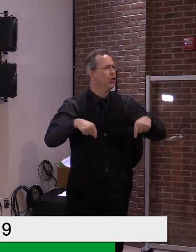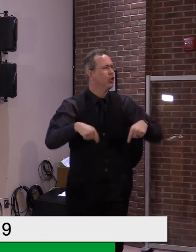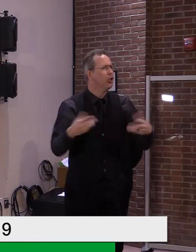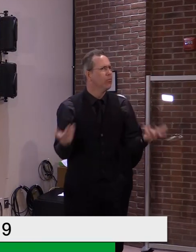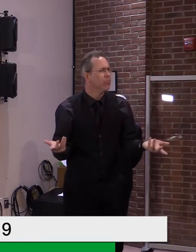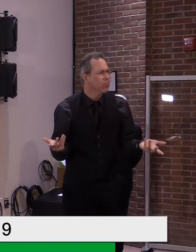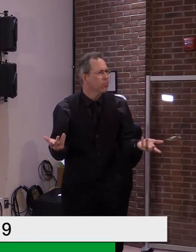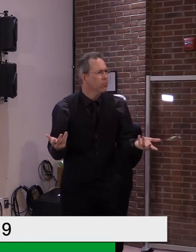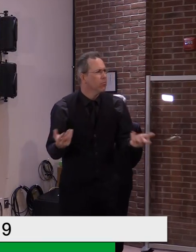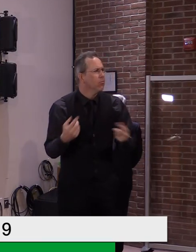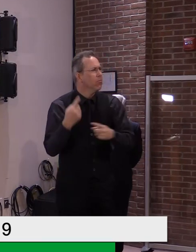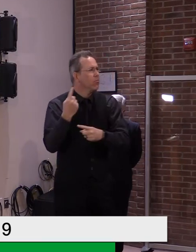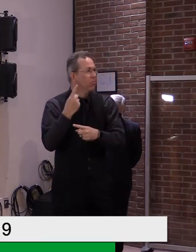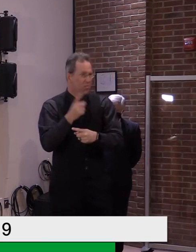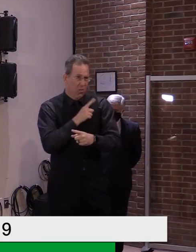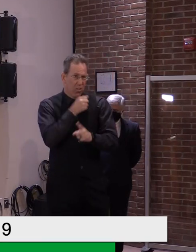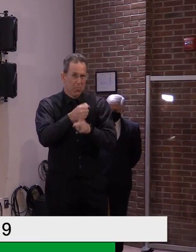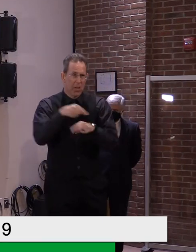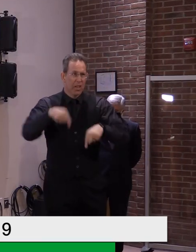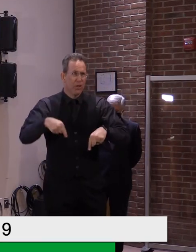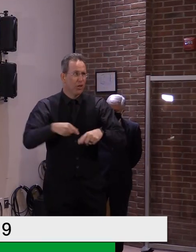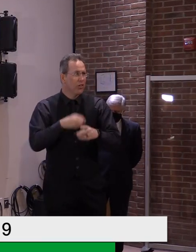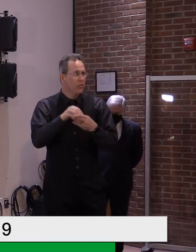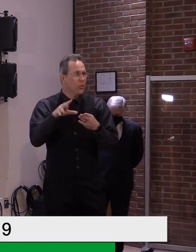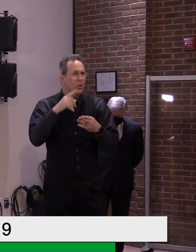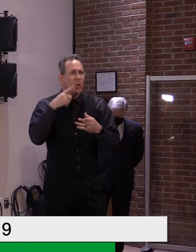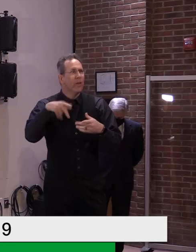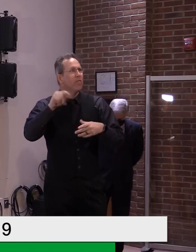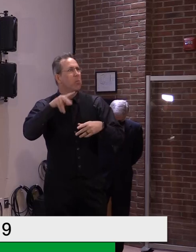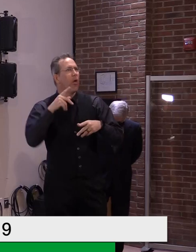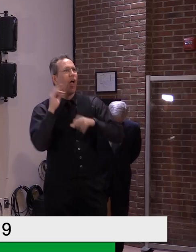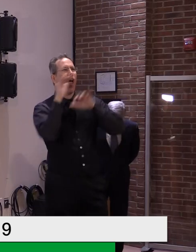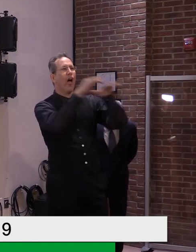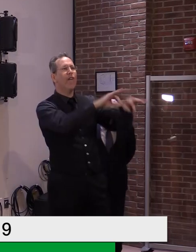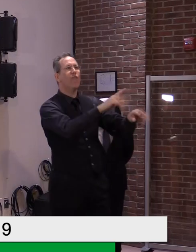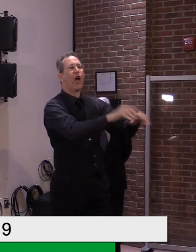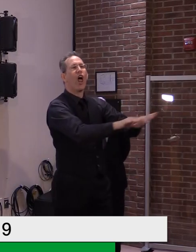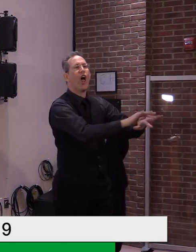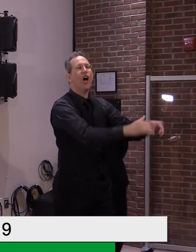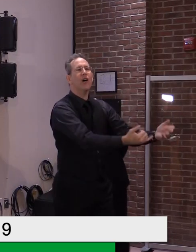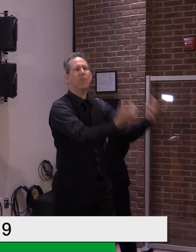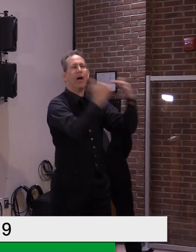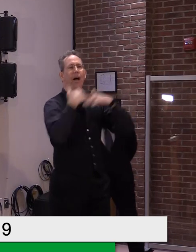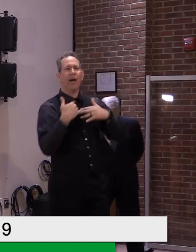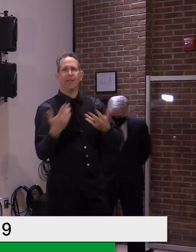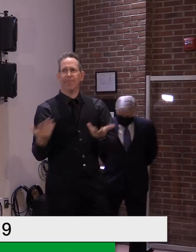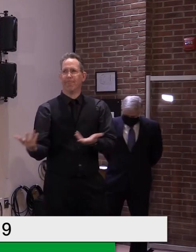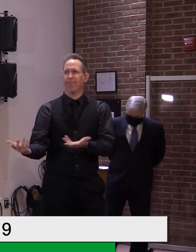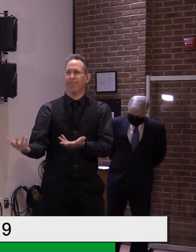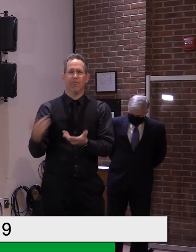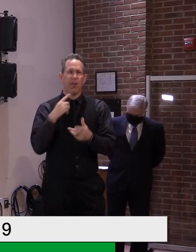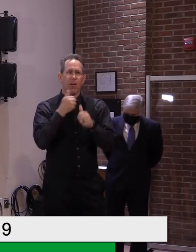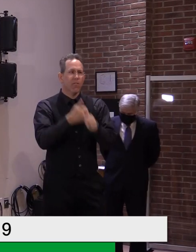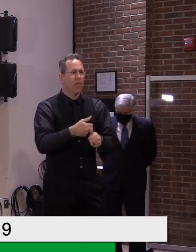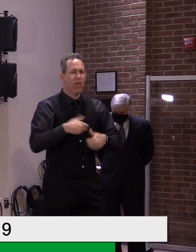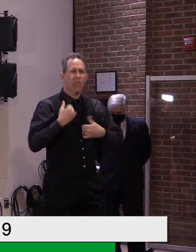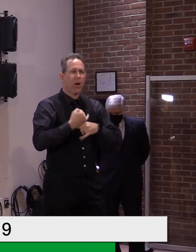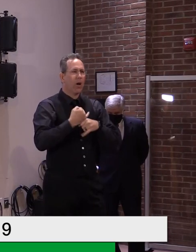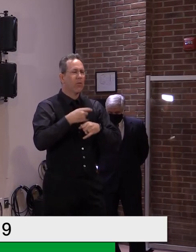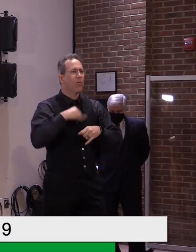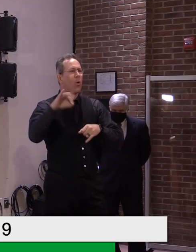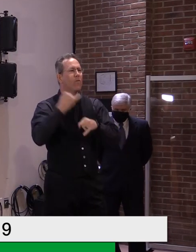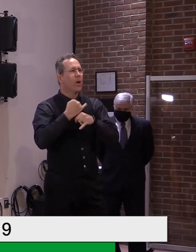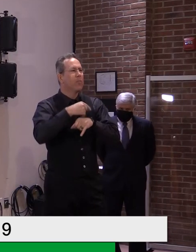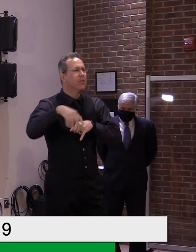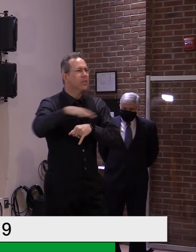know, as we get towards bars opening on Wednesday, Governor Scott, what is your message to these college students who, you know, they see